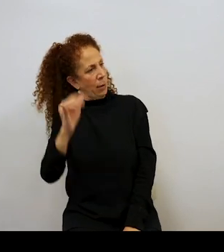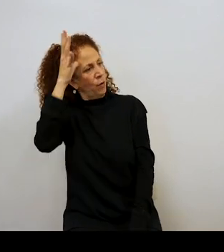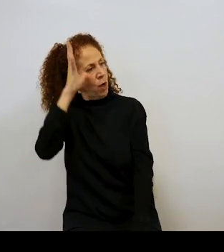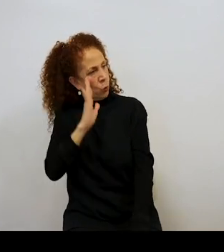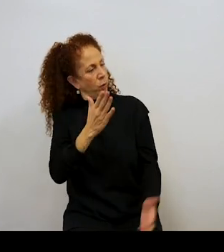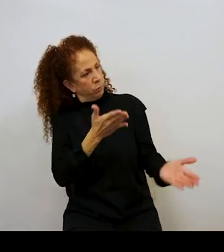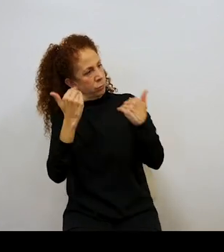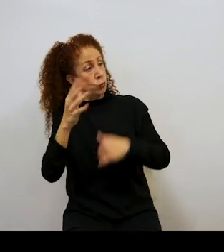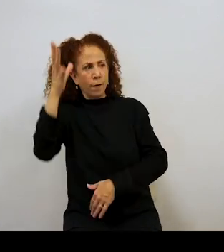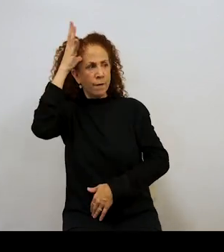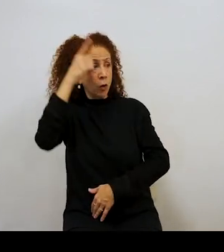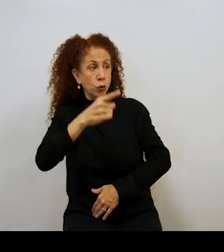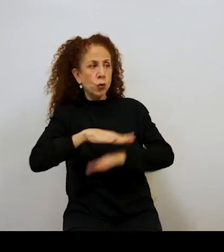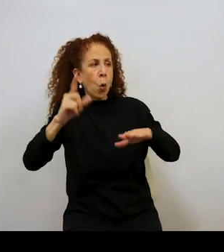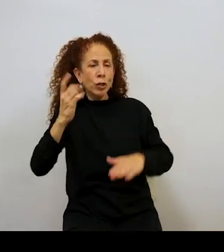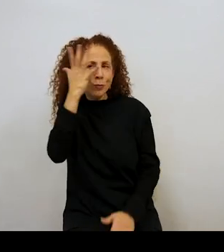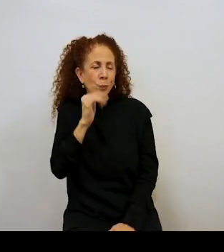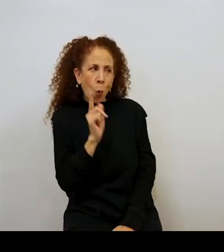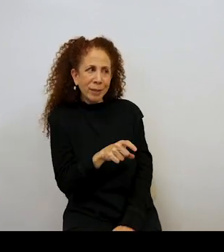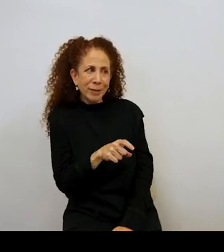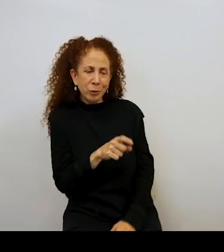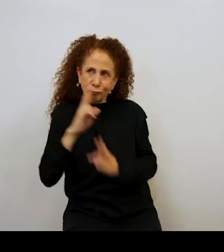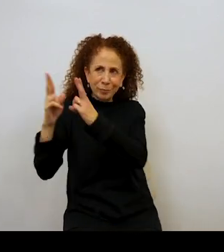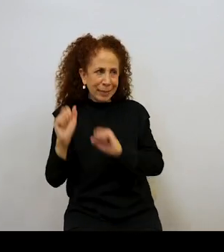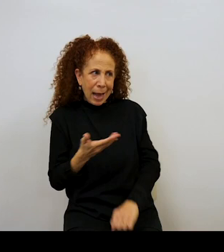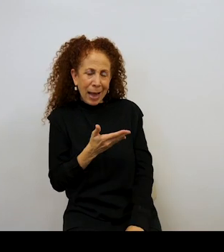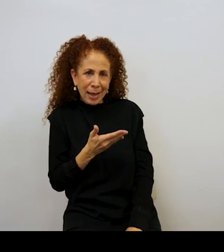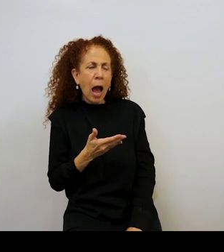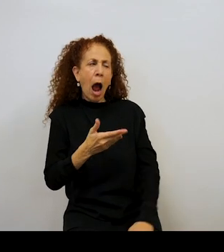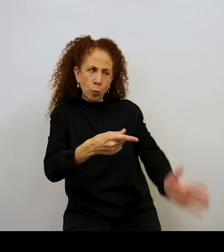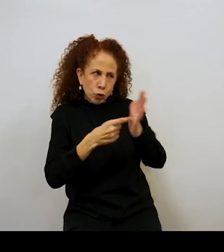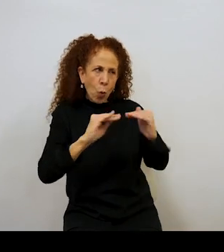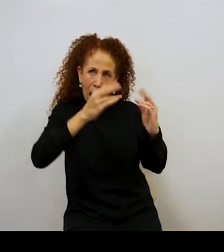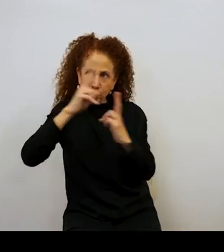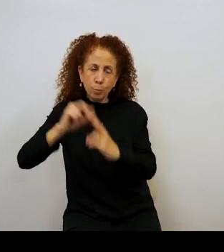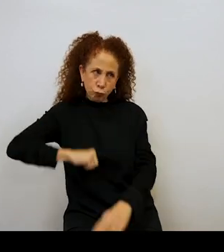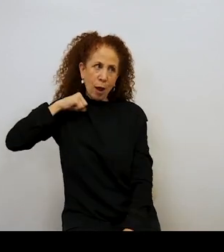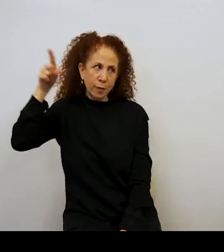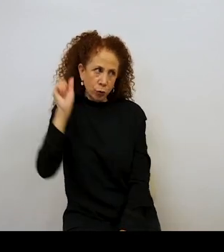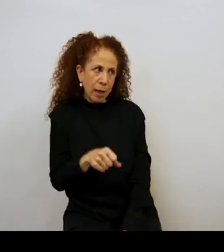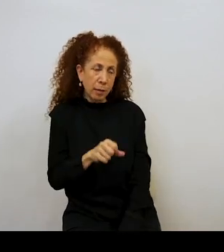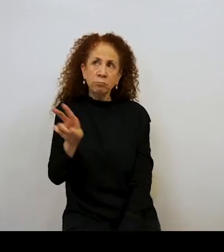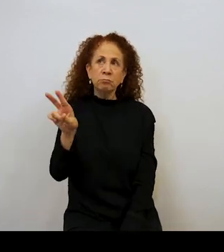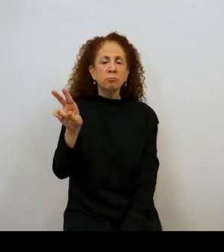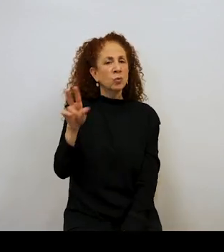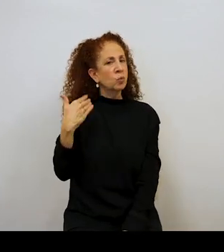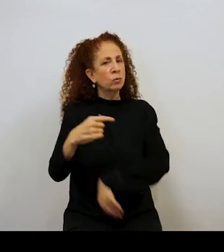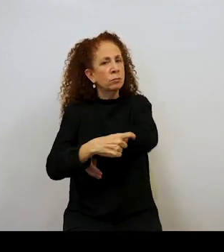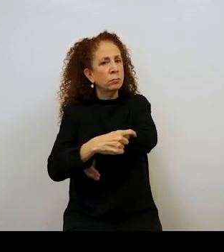was. Your father who you don't need to be ashamed of. I'm going to tell you how to be proud of him. Mm-hmm.